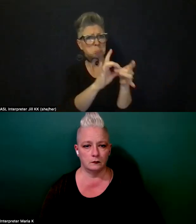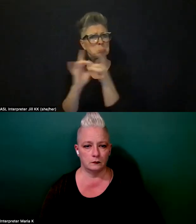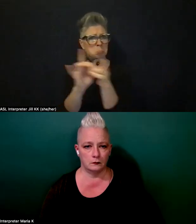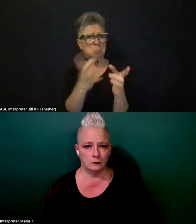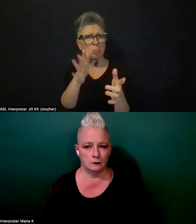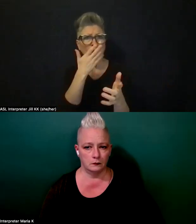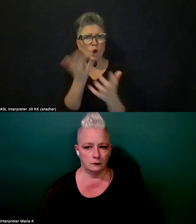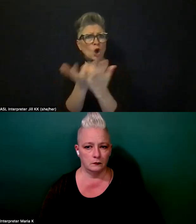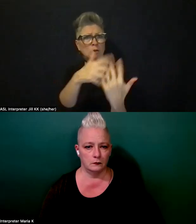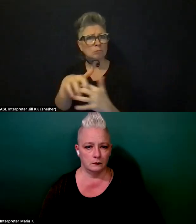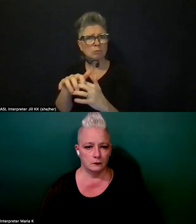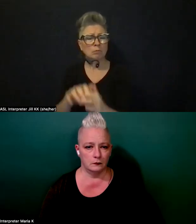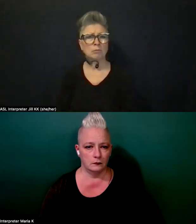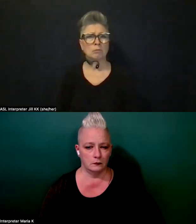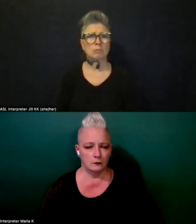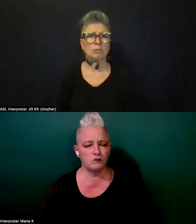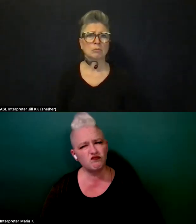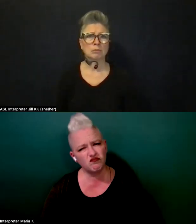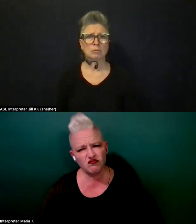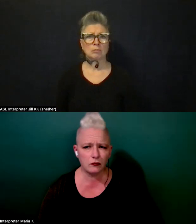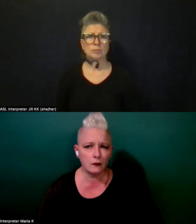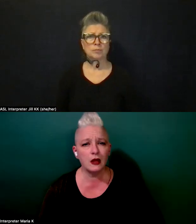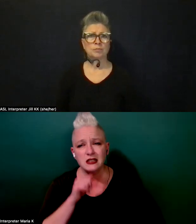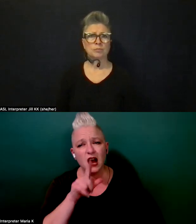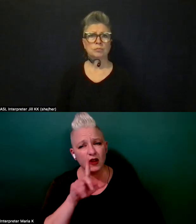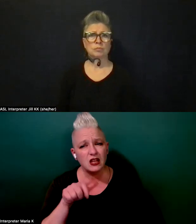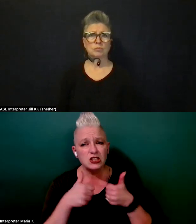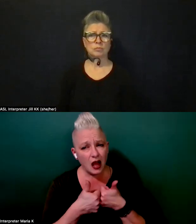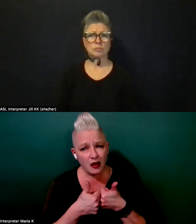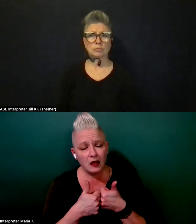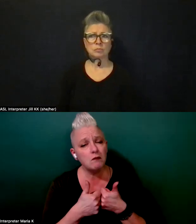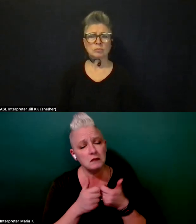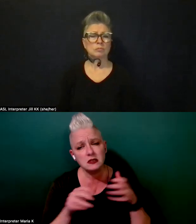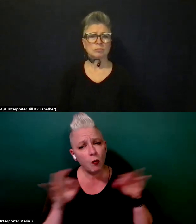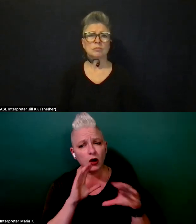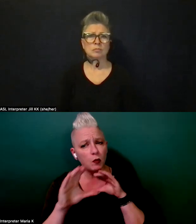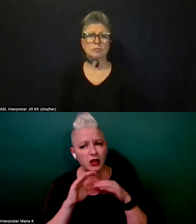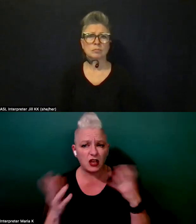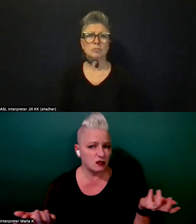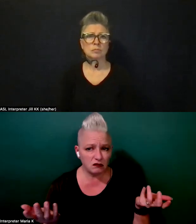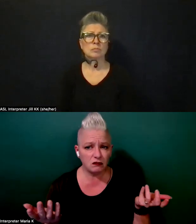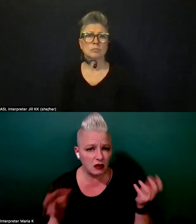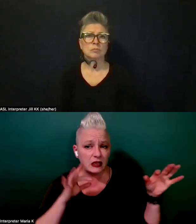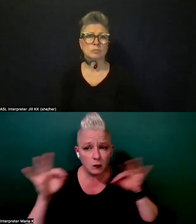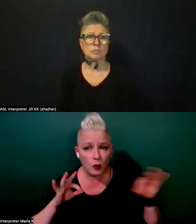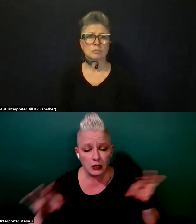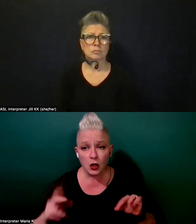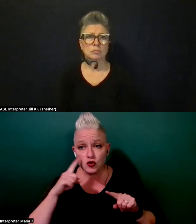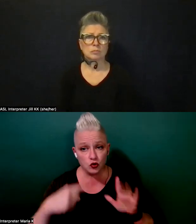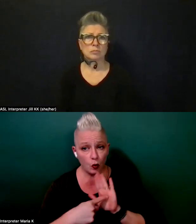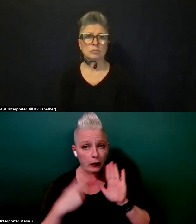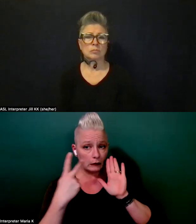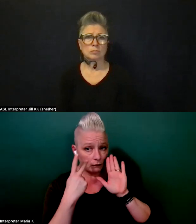that. It's not really a challenge, it's just good communication. It's really verbalizing and showing visual examples of